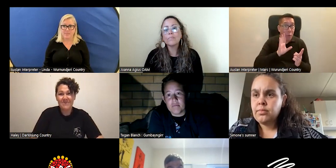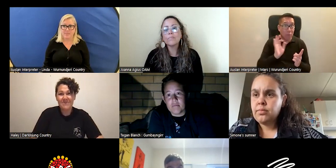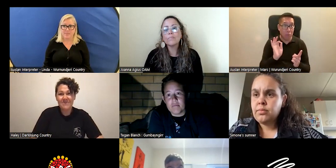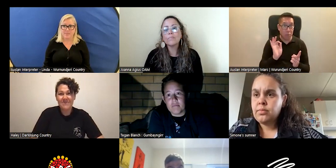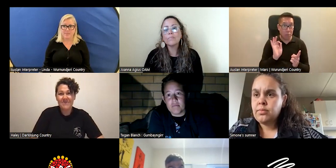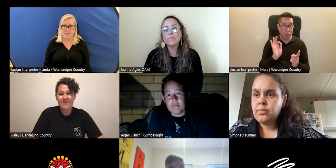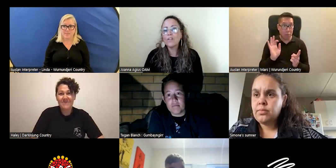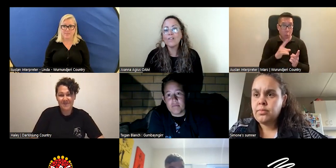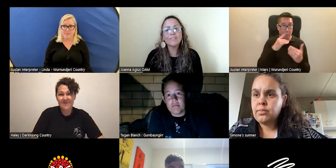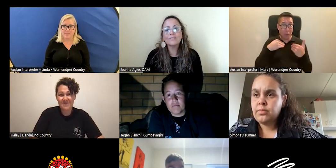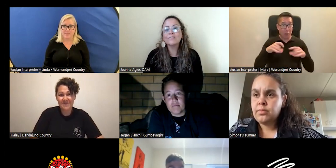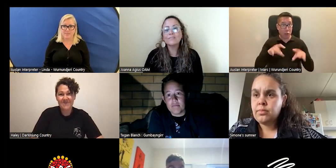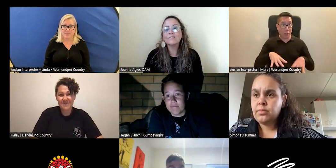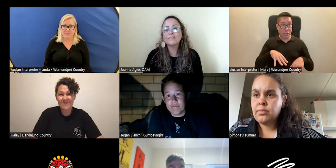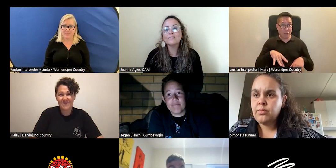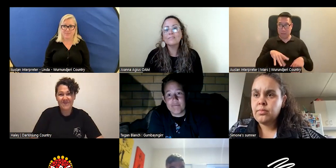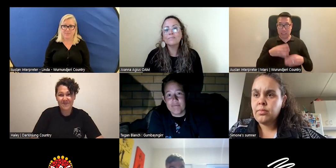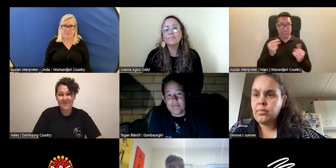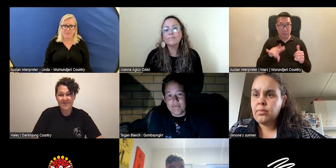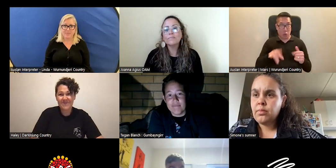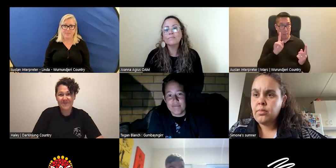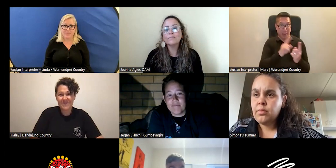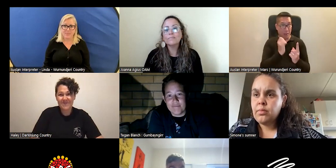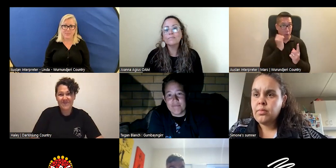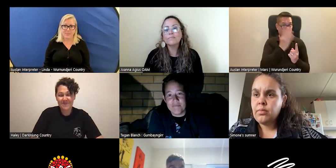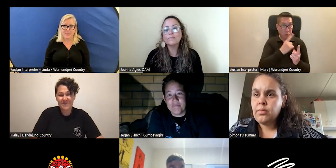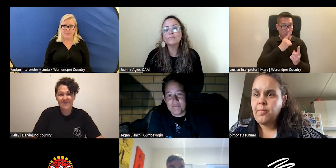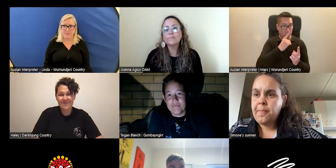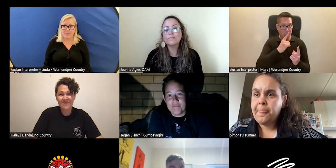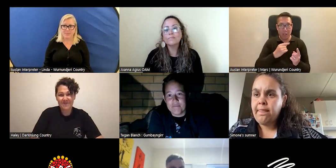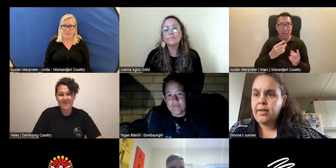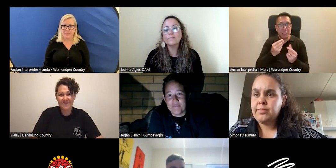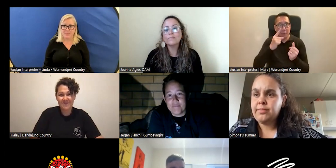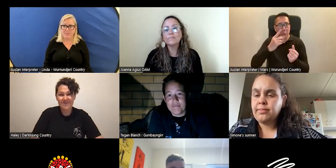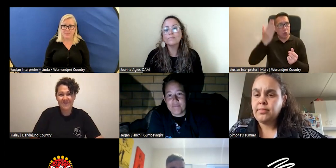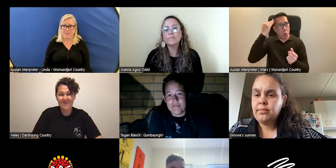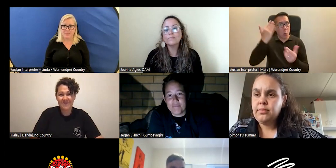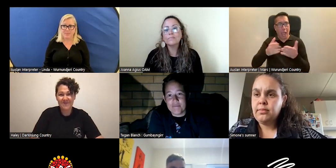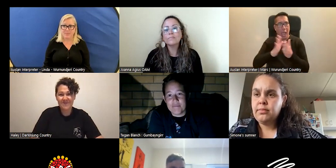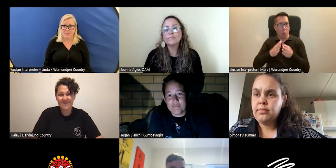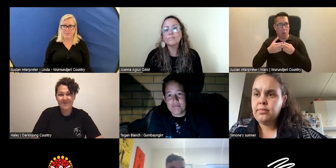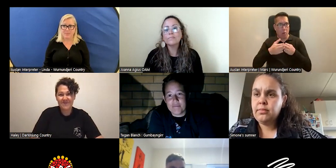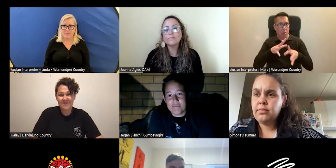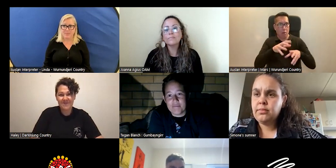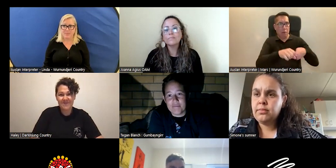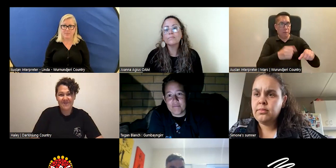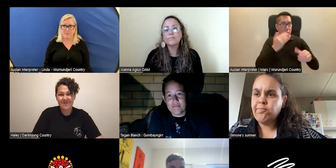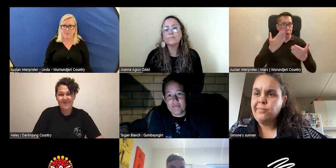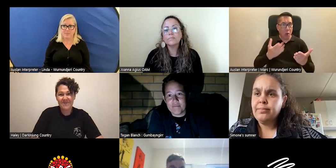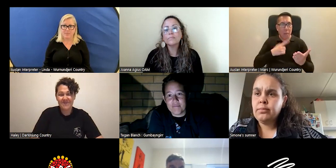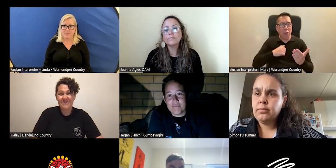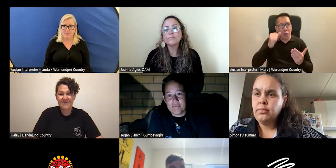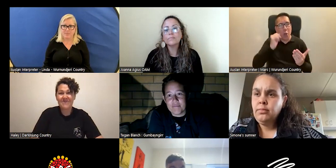Australian citizen knows the history of the settlement process, which is a little bit frustrating because, we've lived it now for over 200